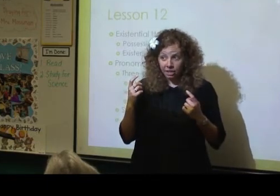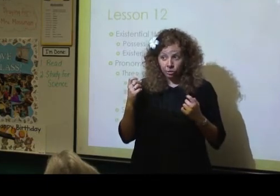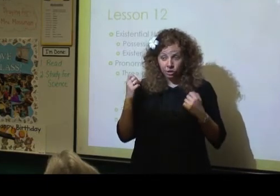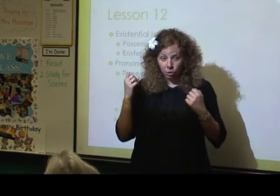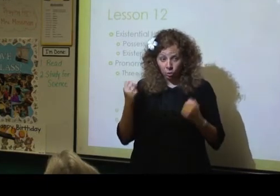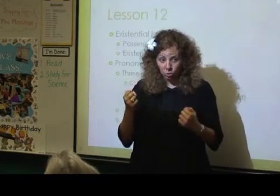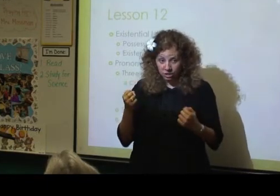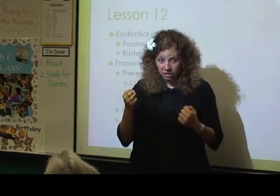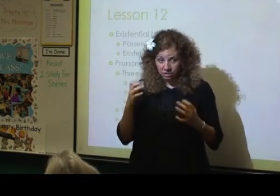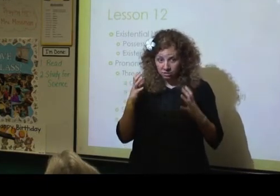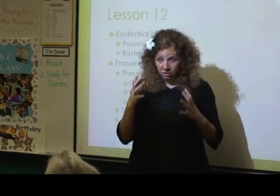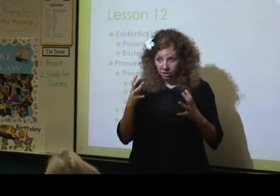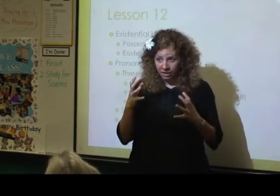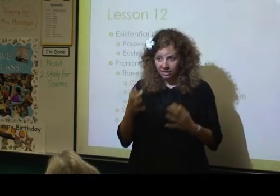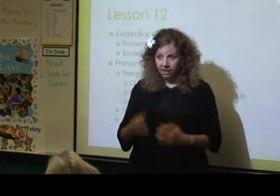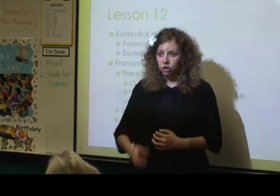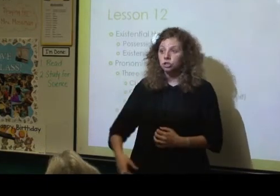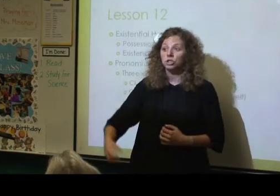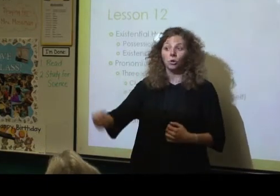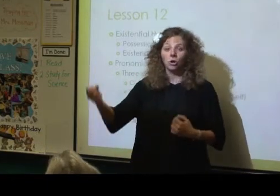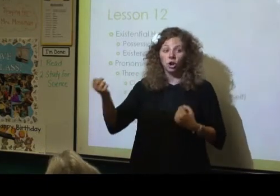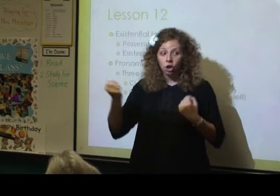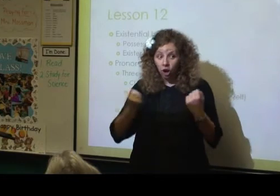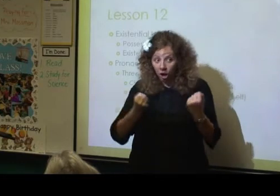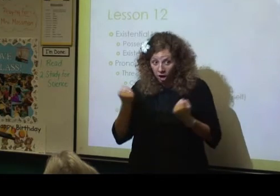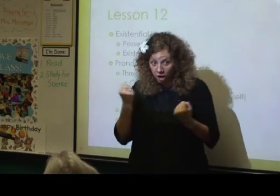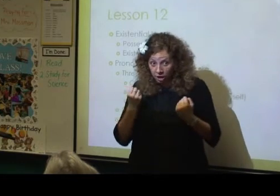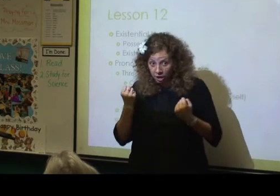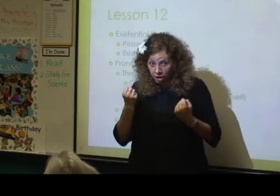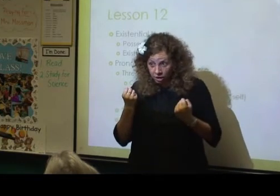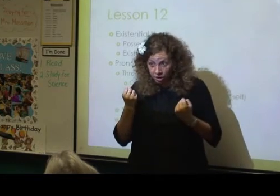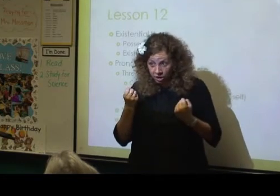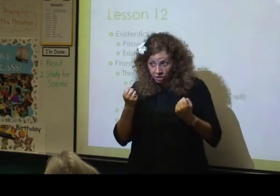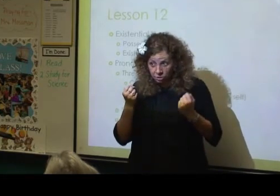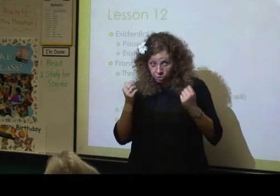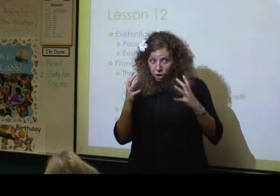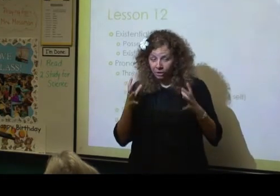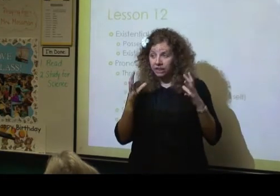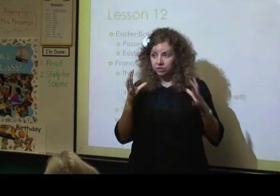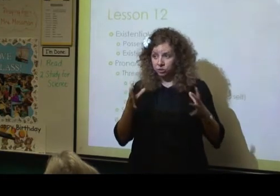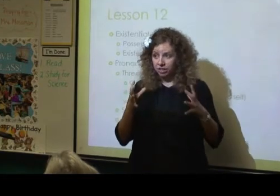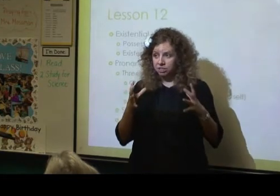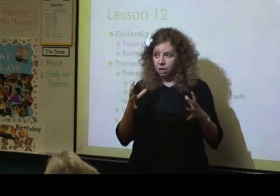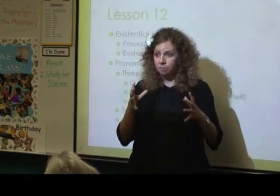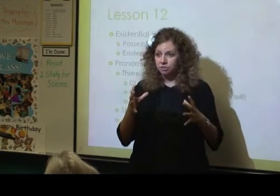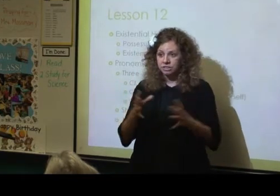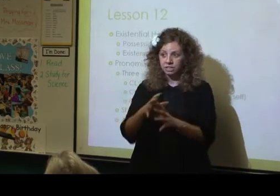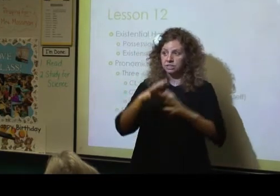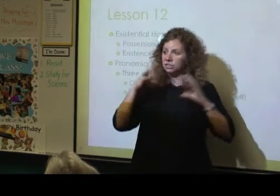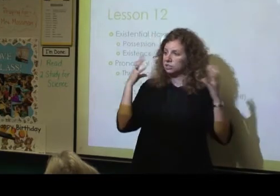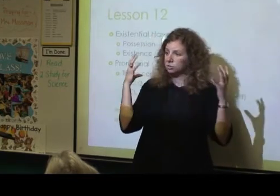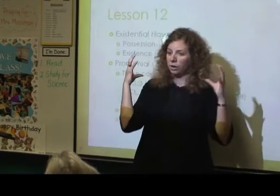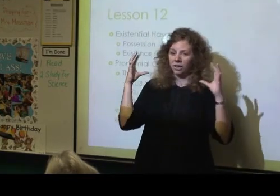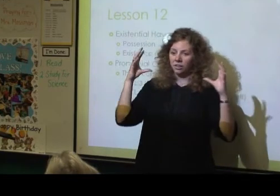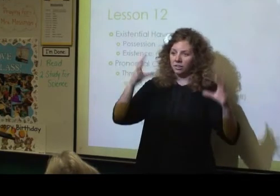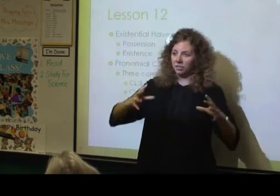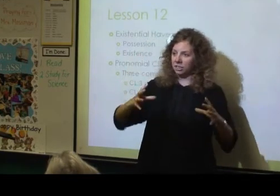you're going to hold it on that side. So car, so you know, okay, so that's the topic of the sentence, this is what the